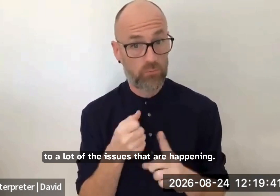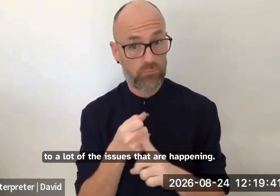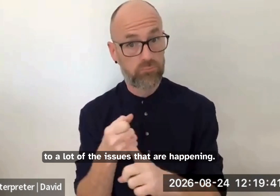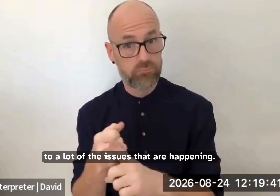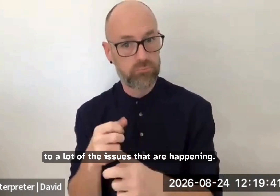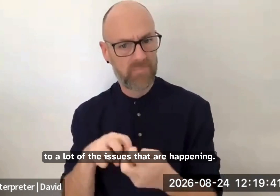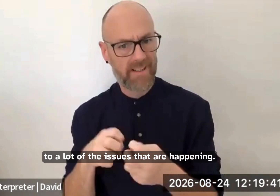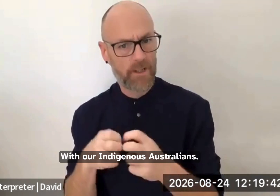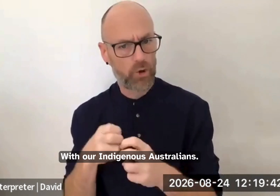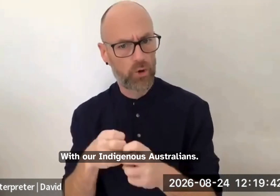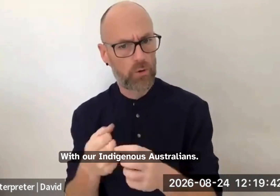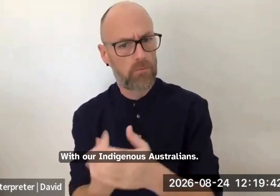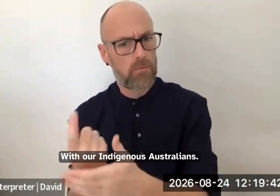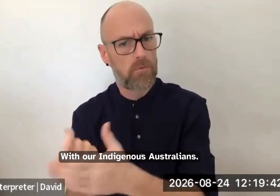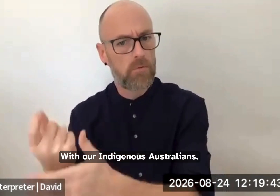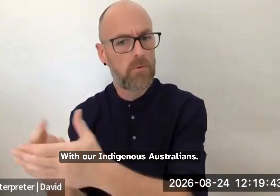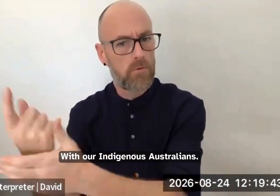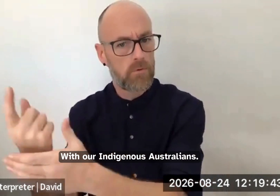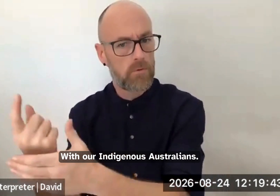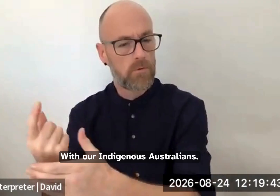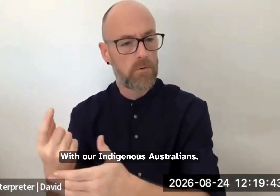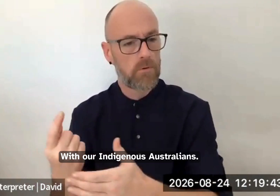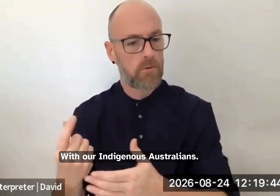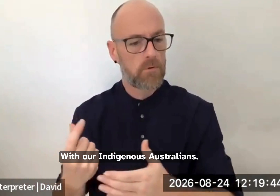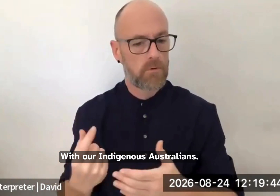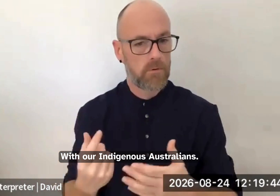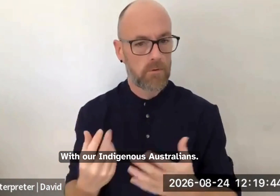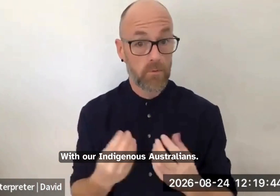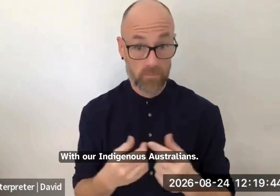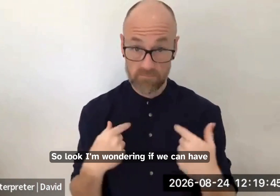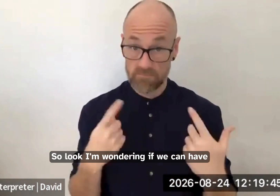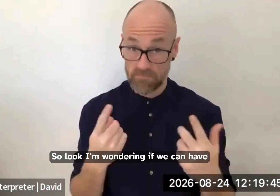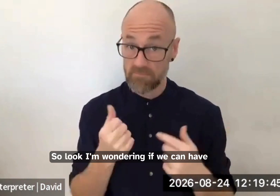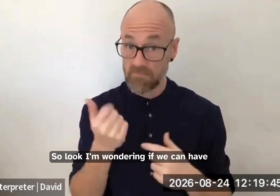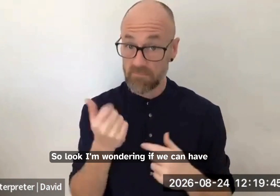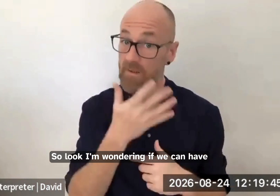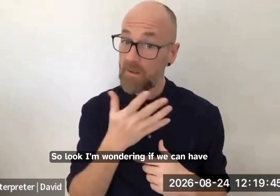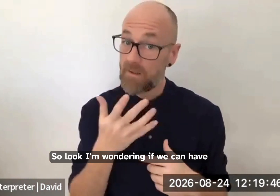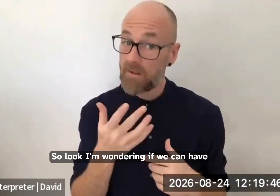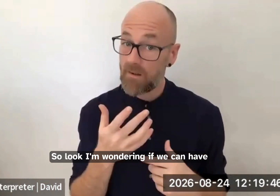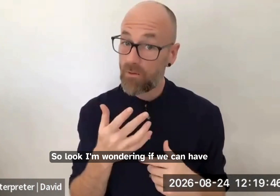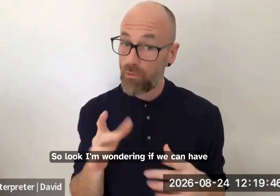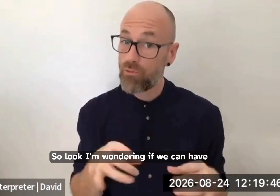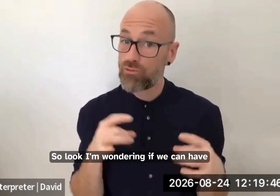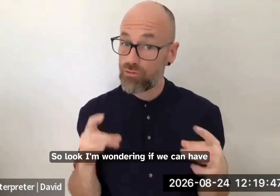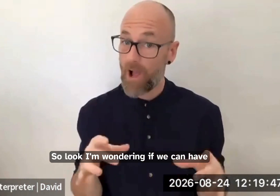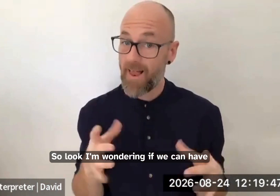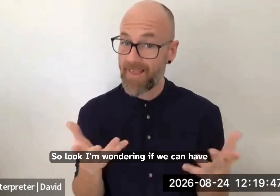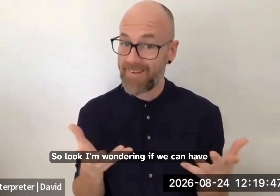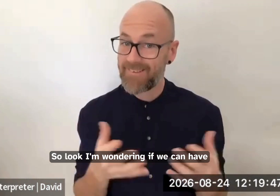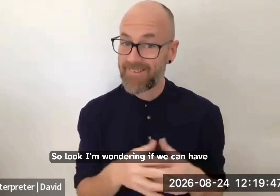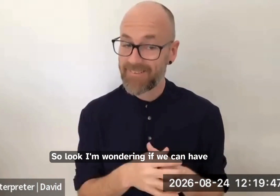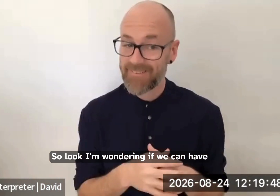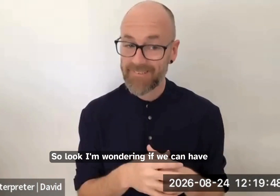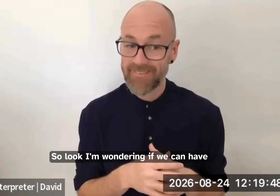that are happening with our Indigenous Australians. So look, I'm wondering if we can